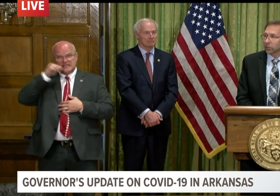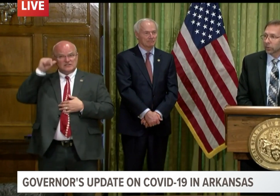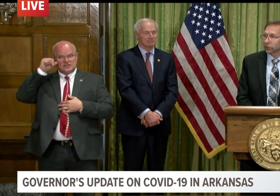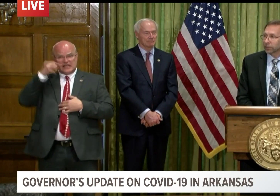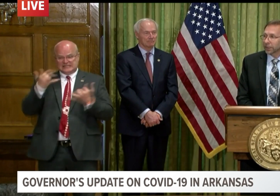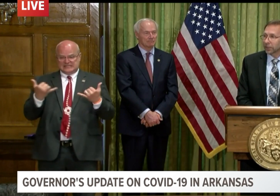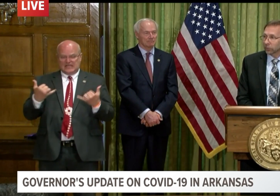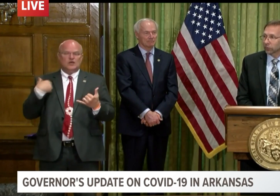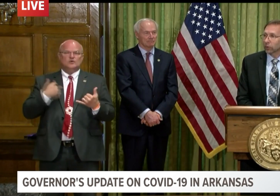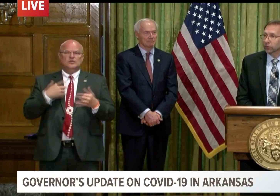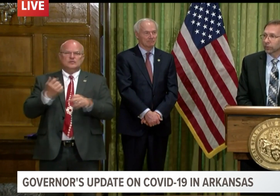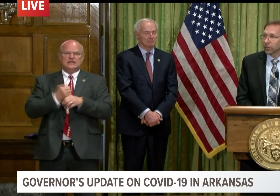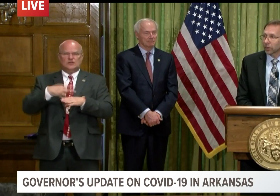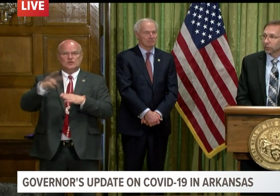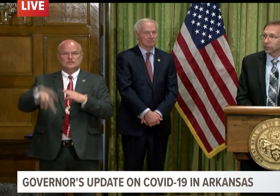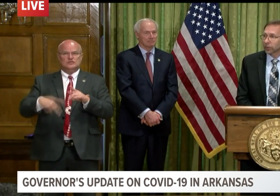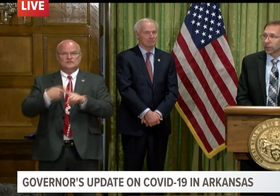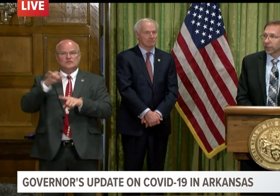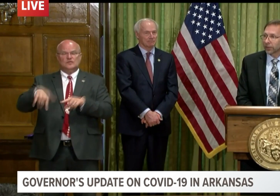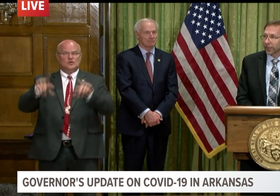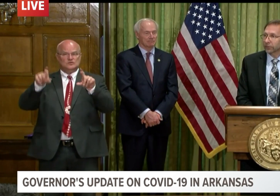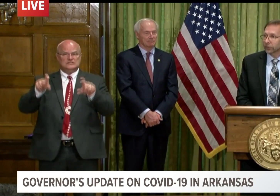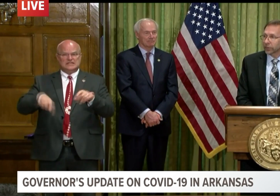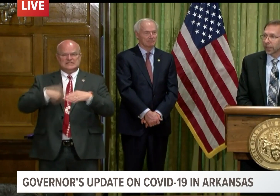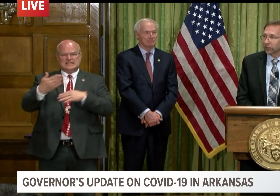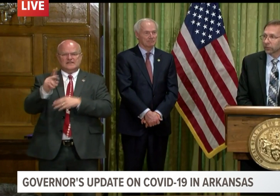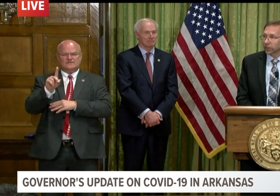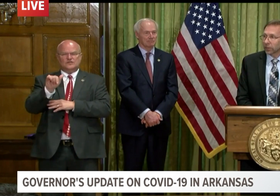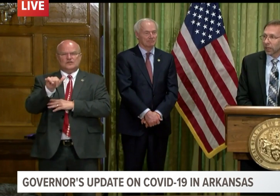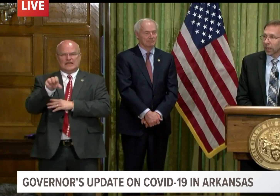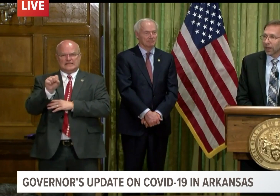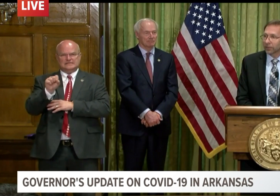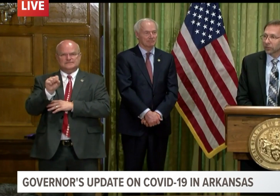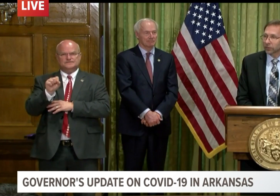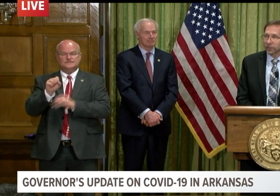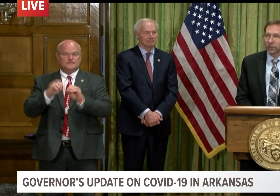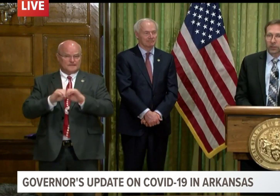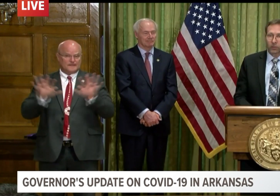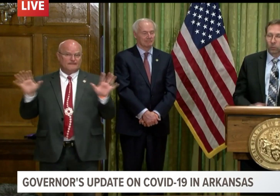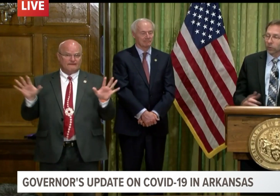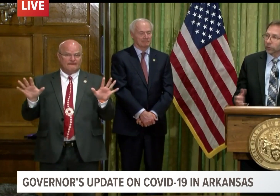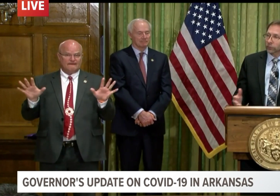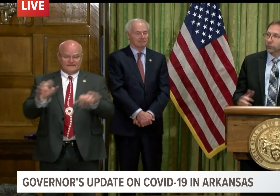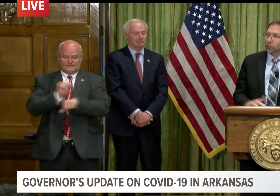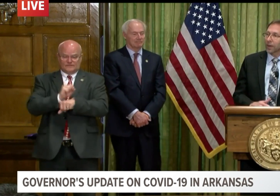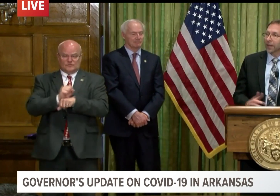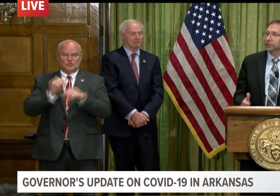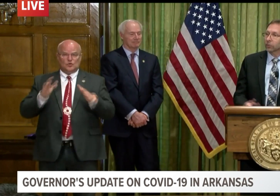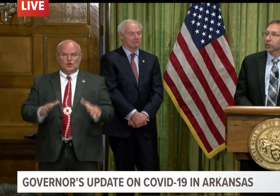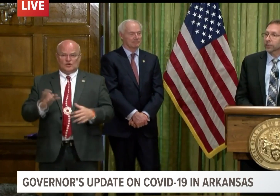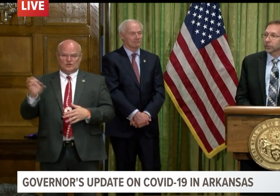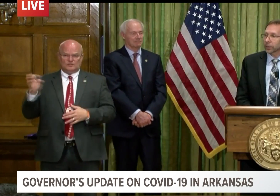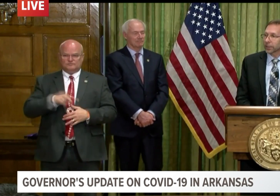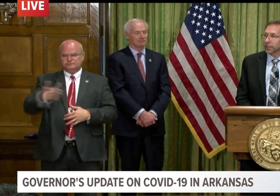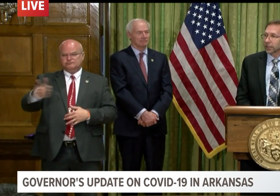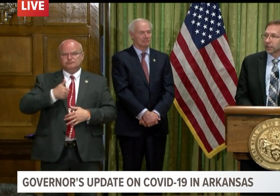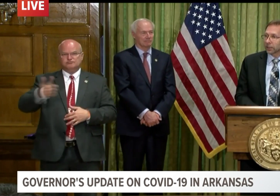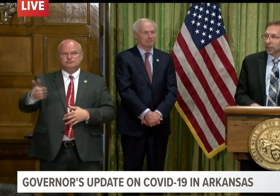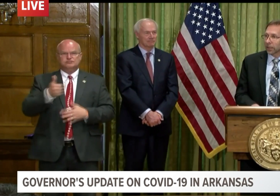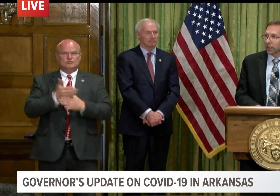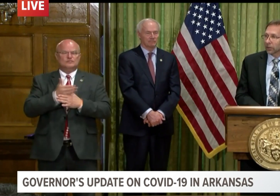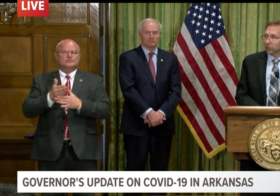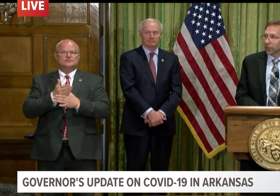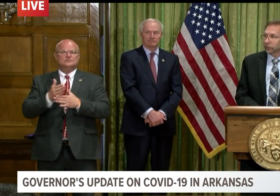today, we should be getting results from those in the next few days. Obviously, the workers go back and forth between